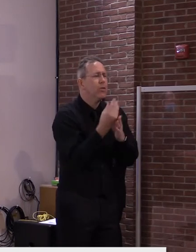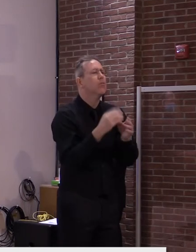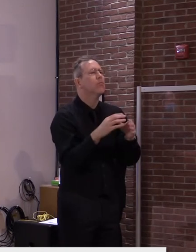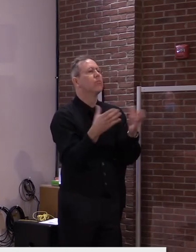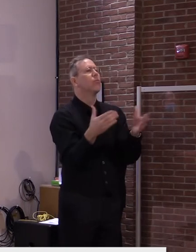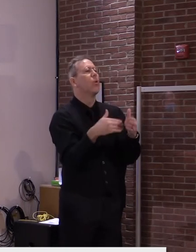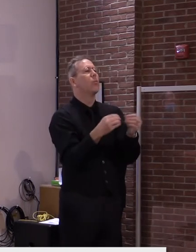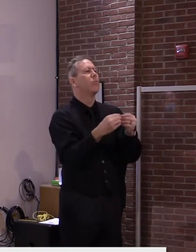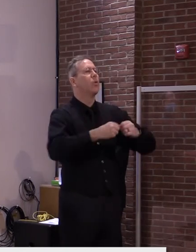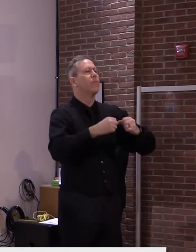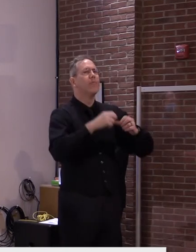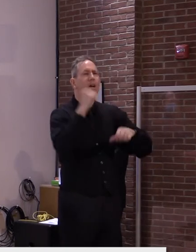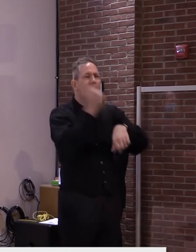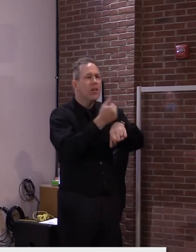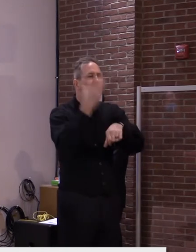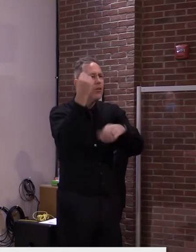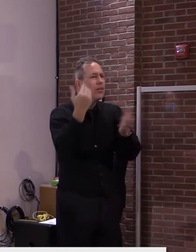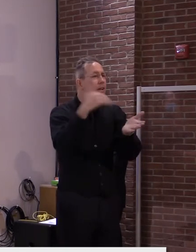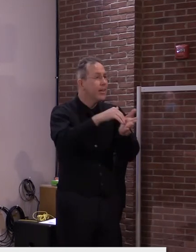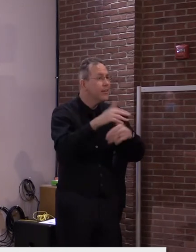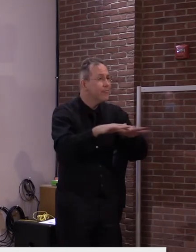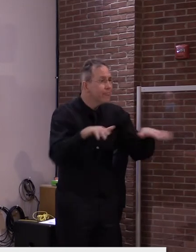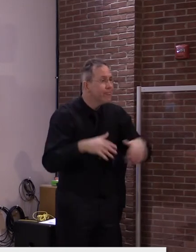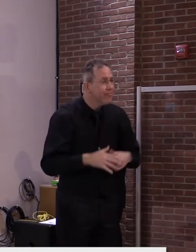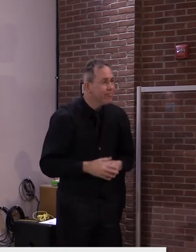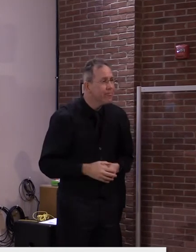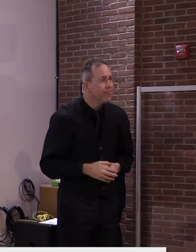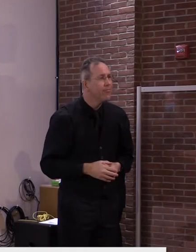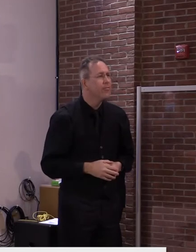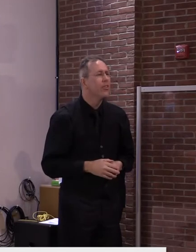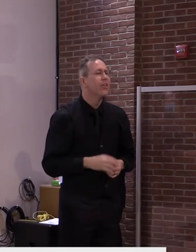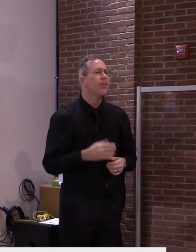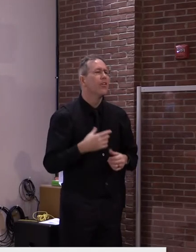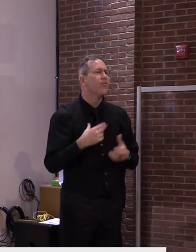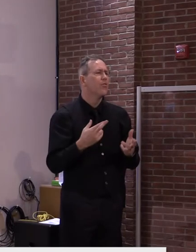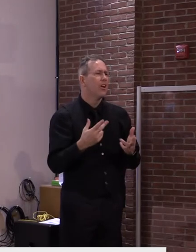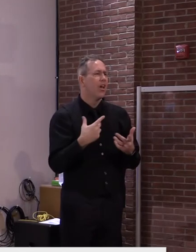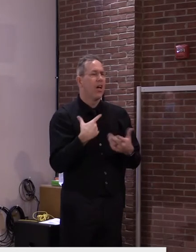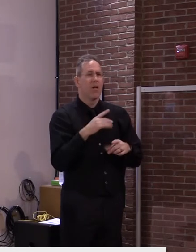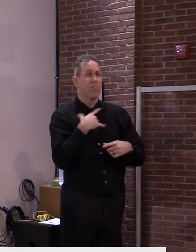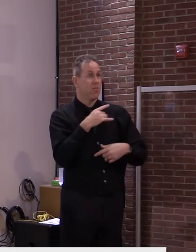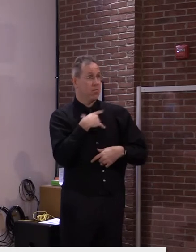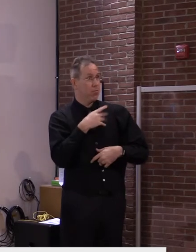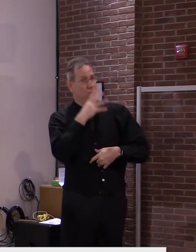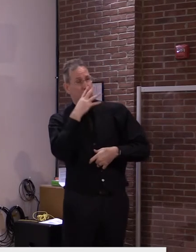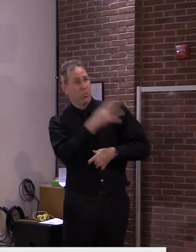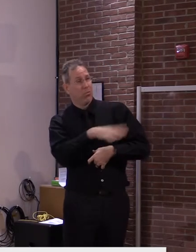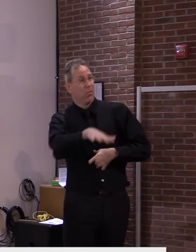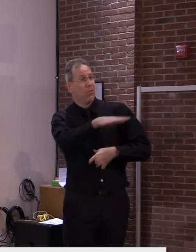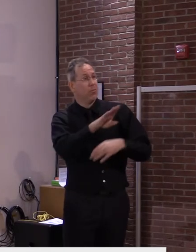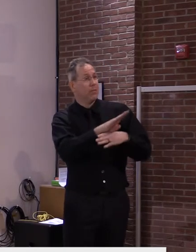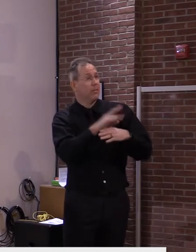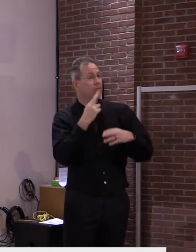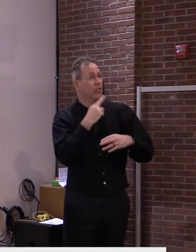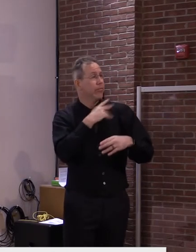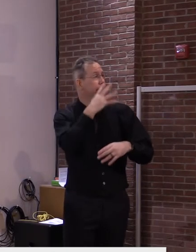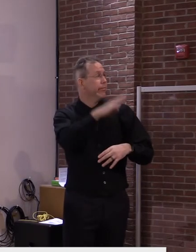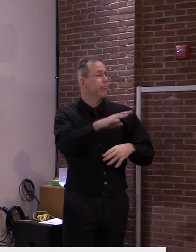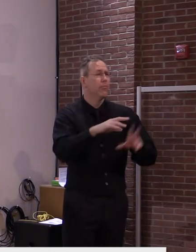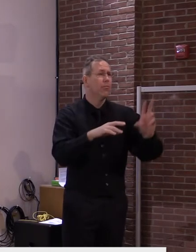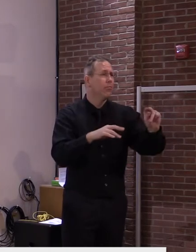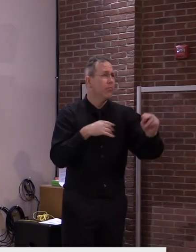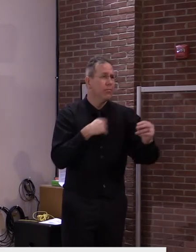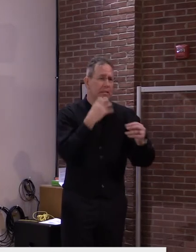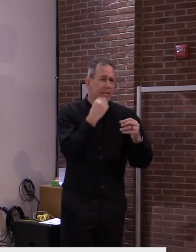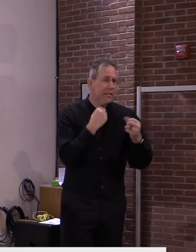We'll continue moving down this path, but they are not forgotten from my perspective. I know the hospitality sector in